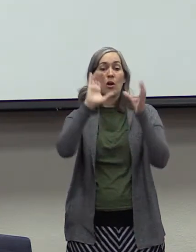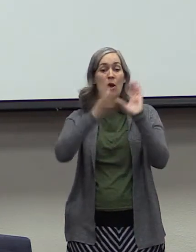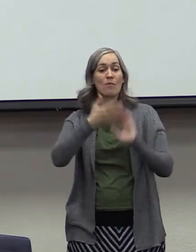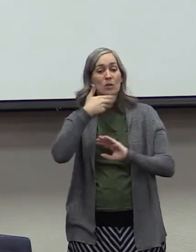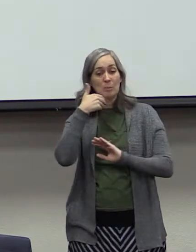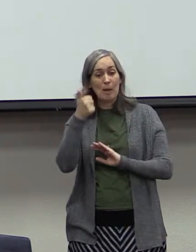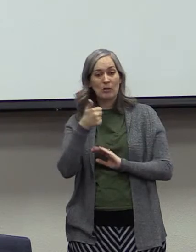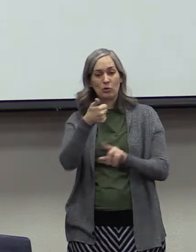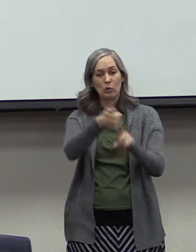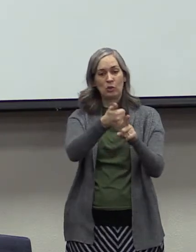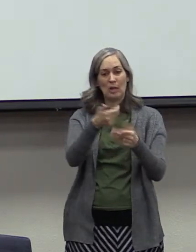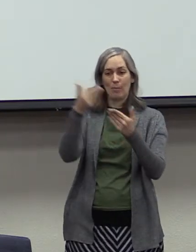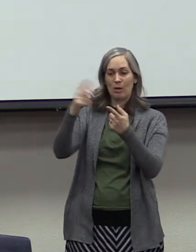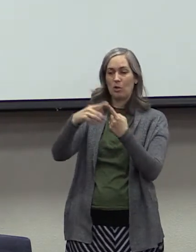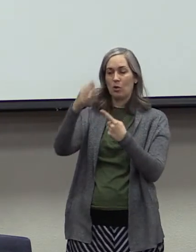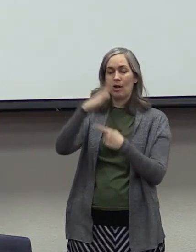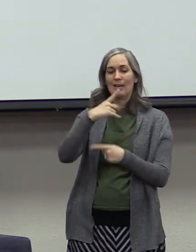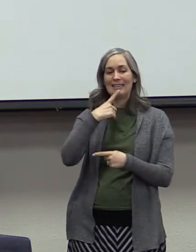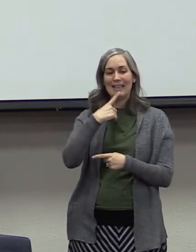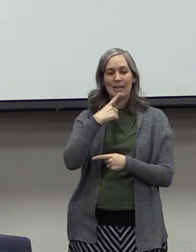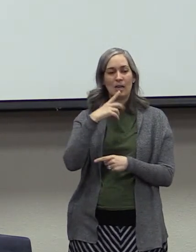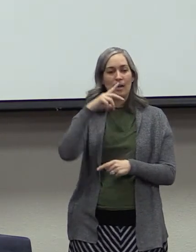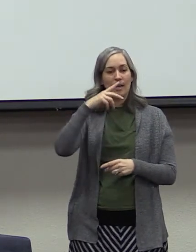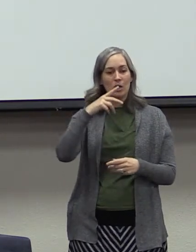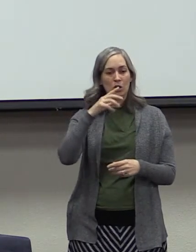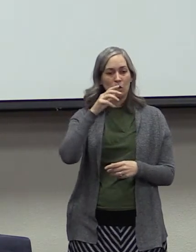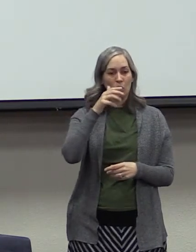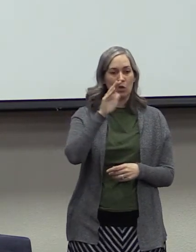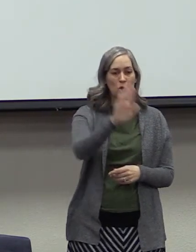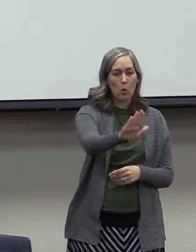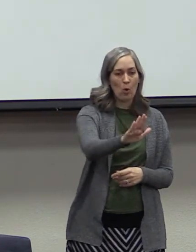yourself unto God. No, he said, you give him your best.